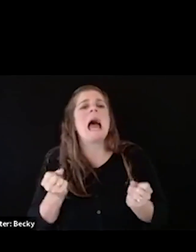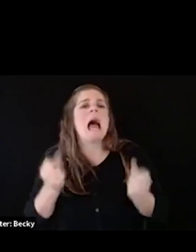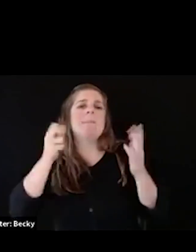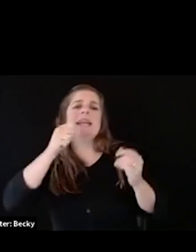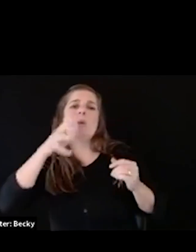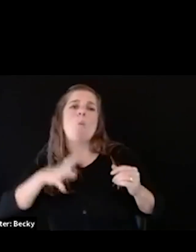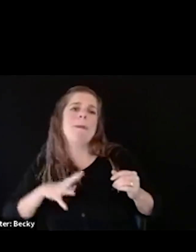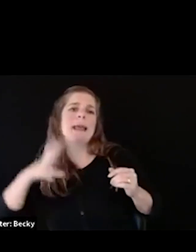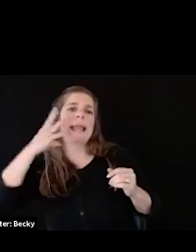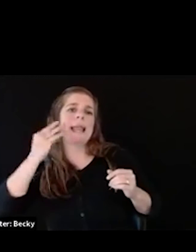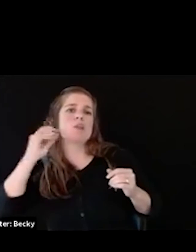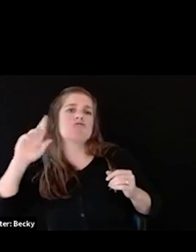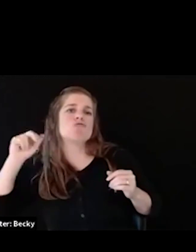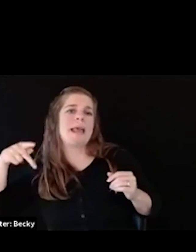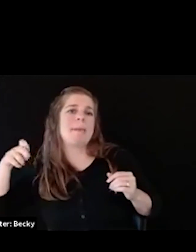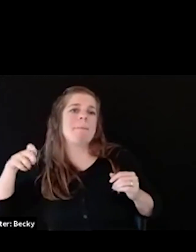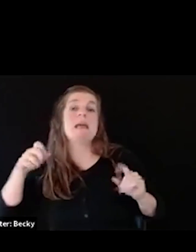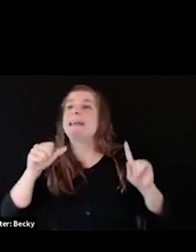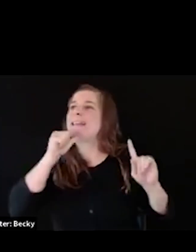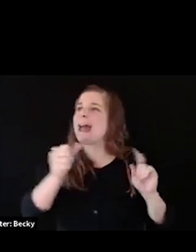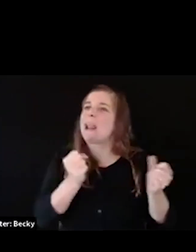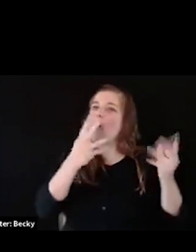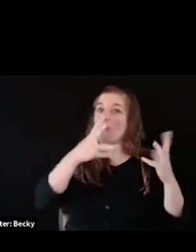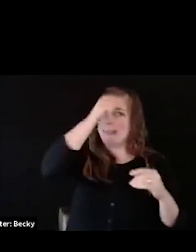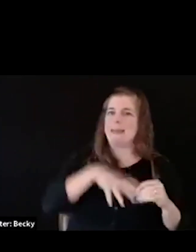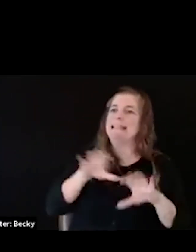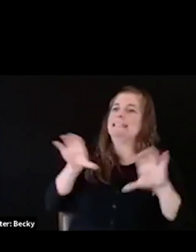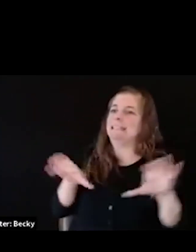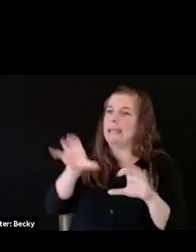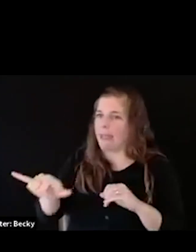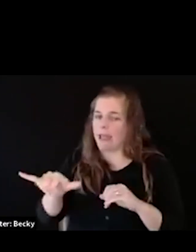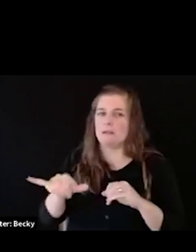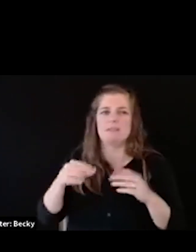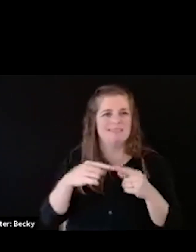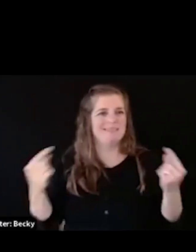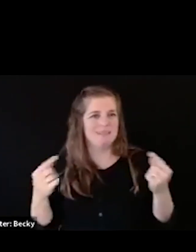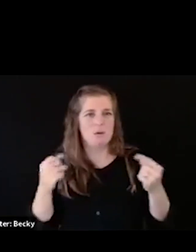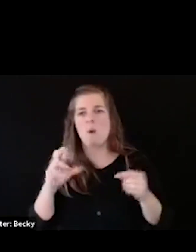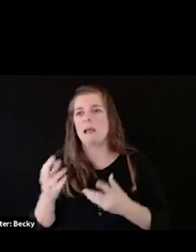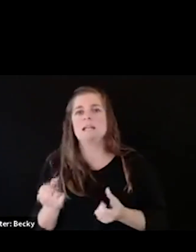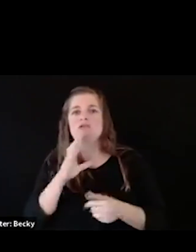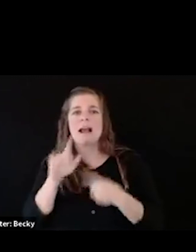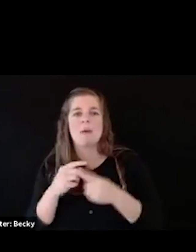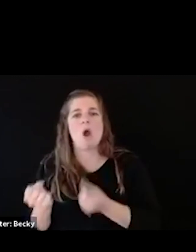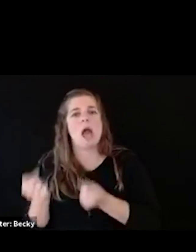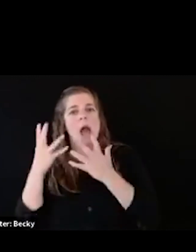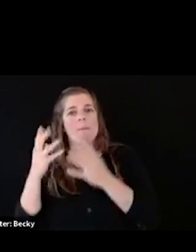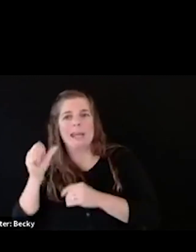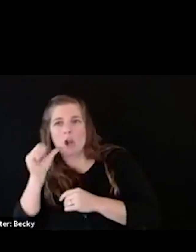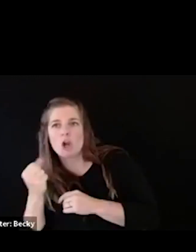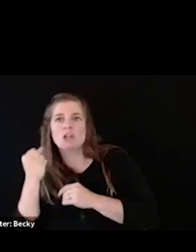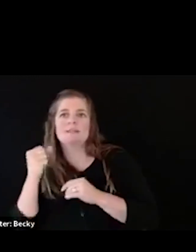girls were sexually harassed in a school district rather than how many boys sexually harassed girls, or how many girls sexually harassed girls. We talk